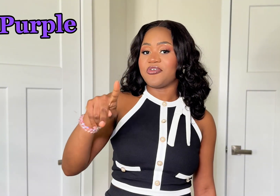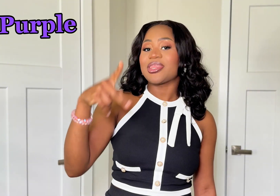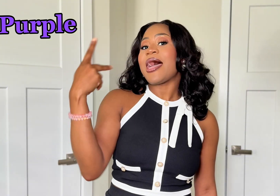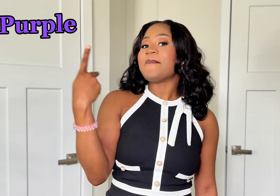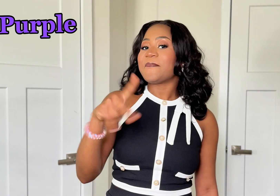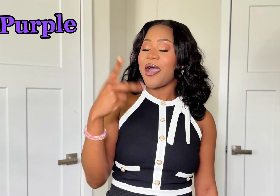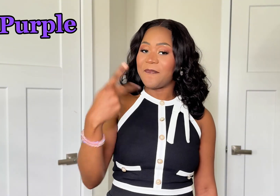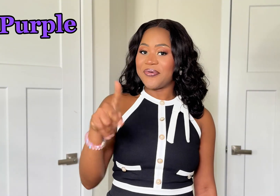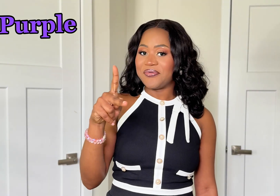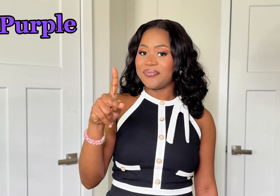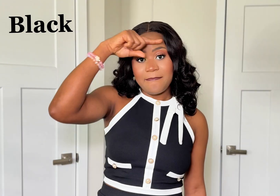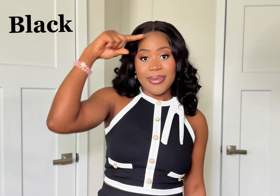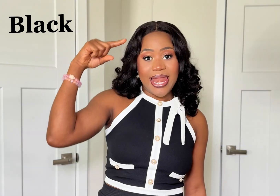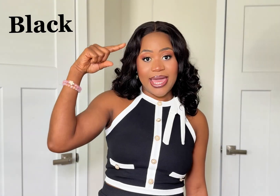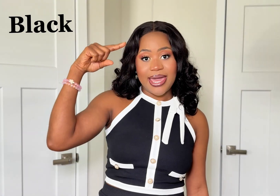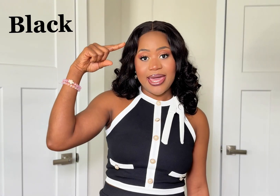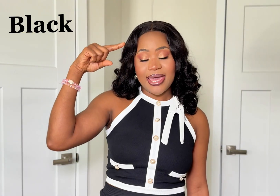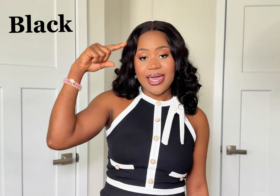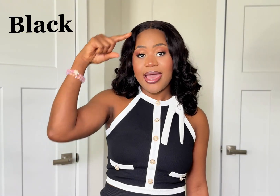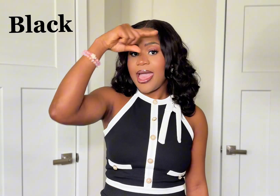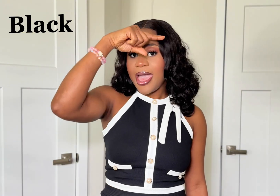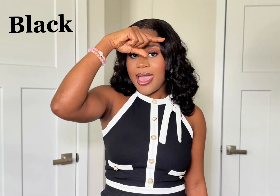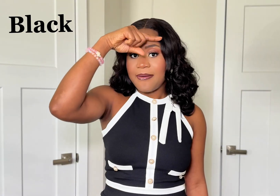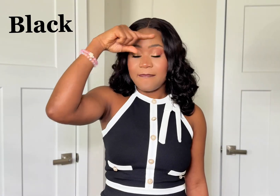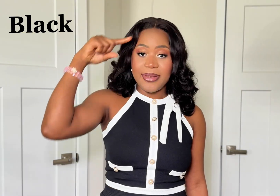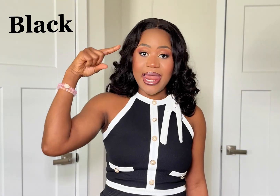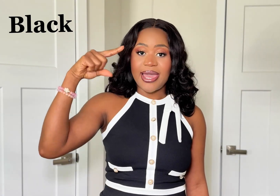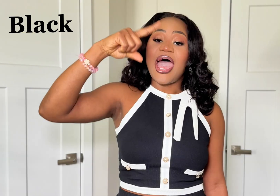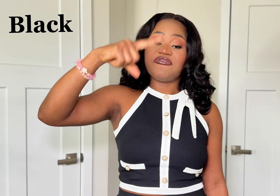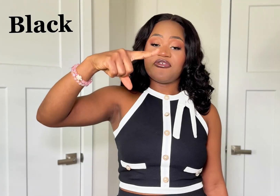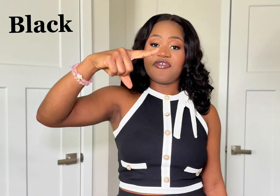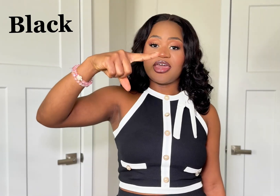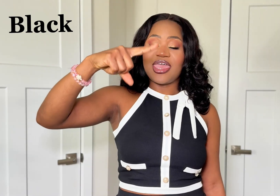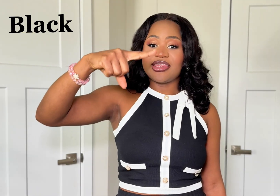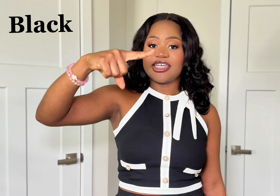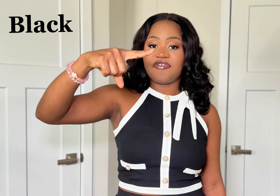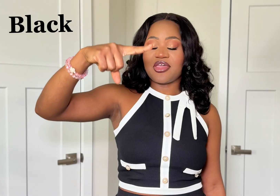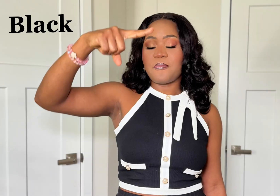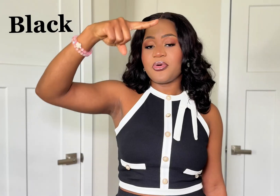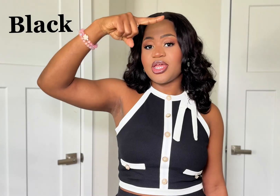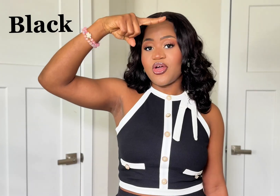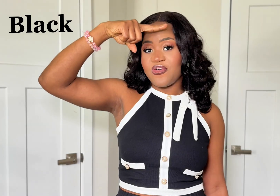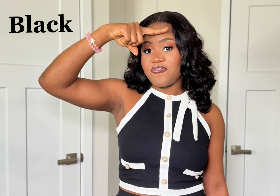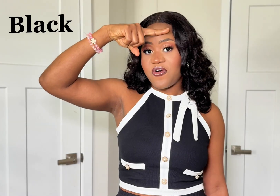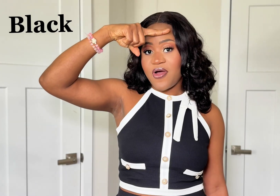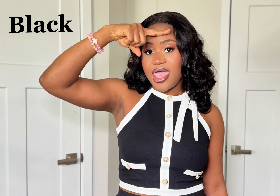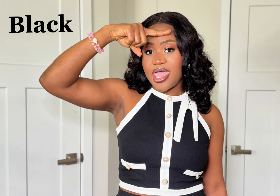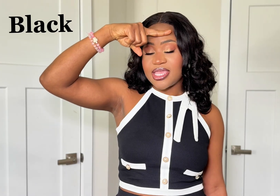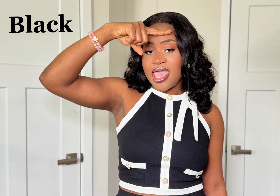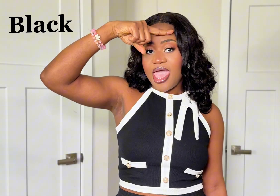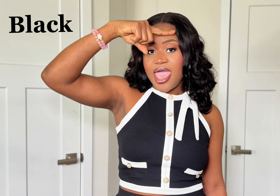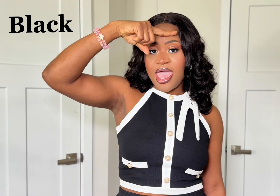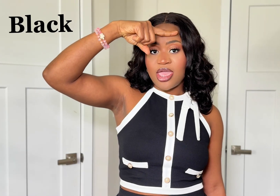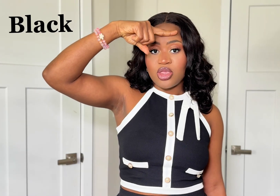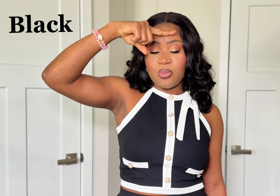forth. Purple. Black. Black. Have your finger, index finger, put it on your forehead and you pull